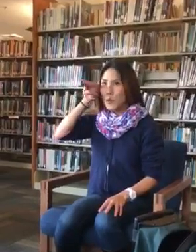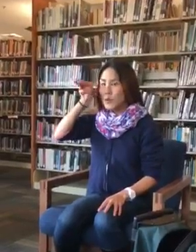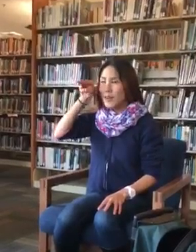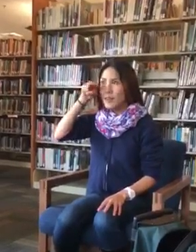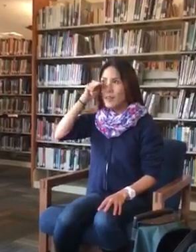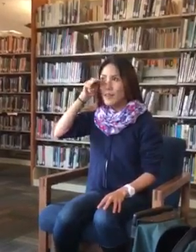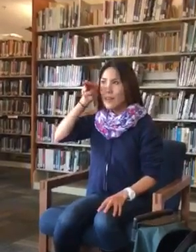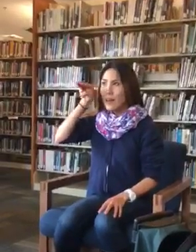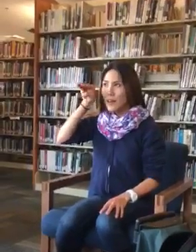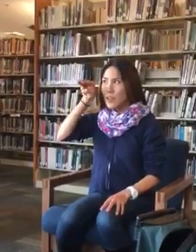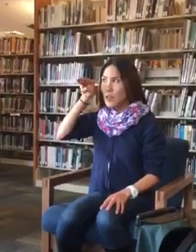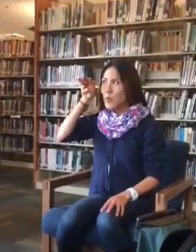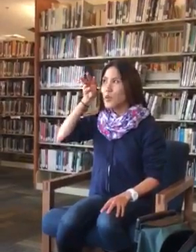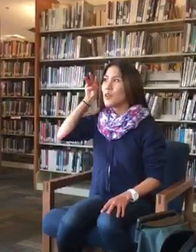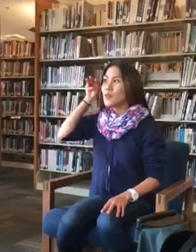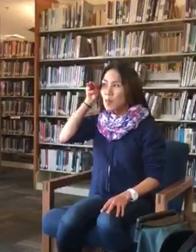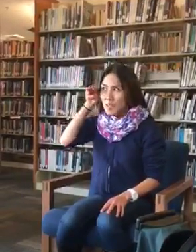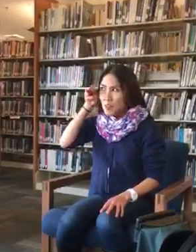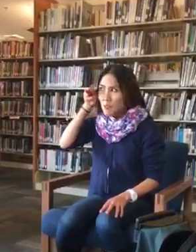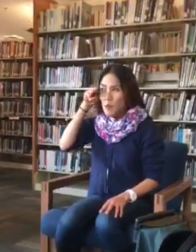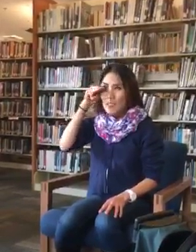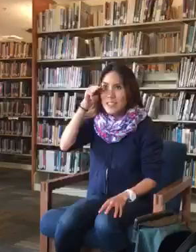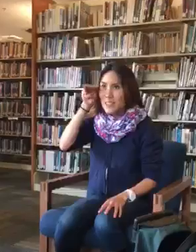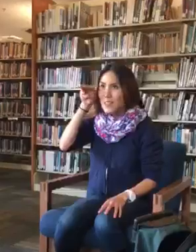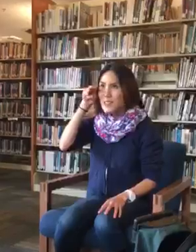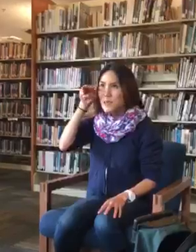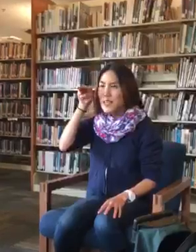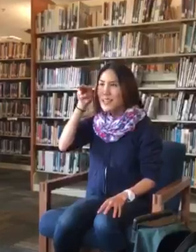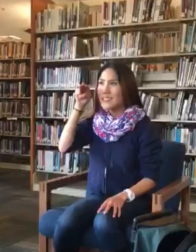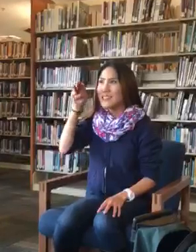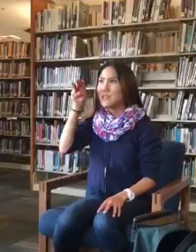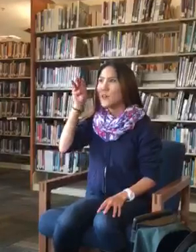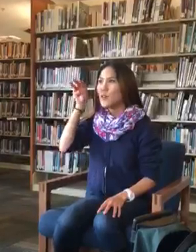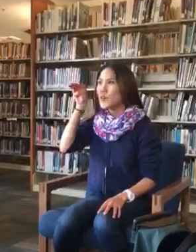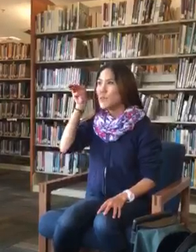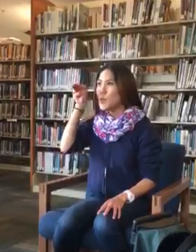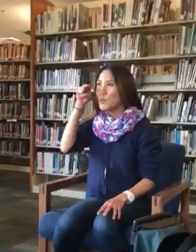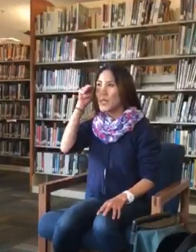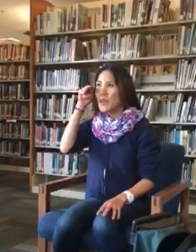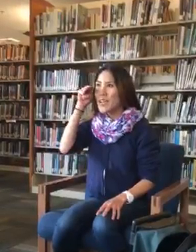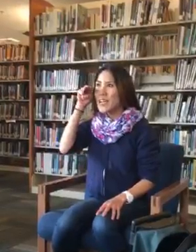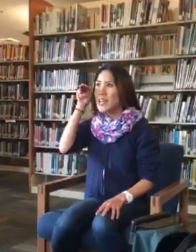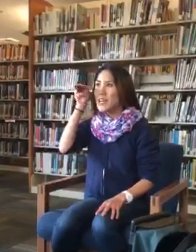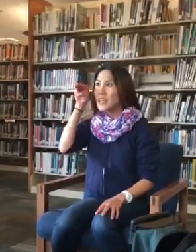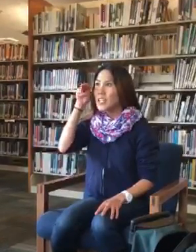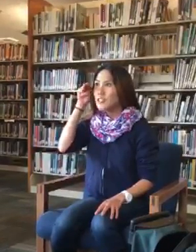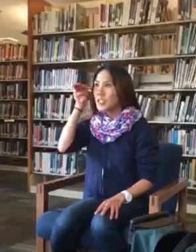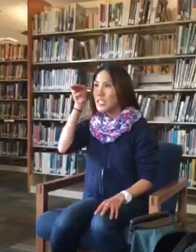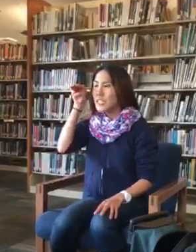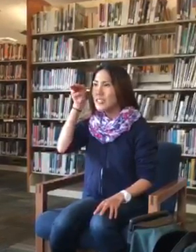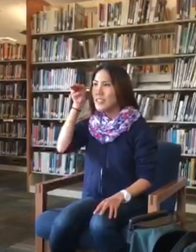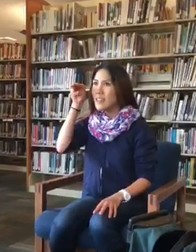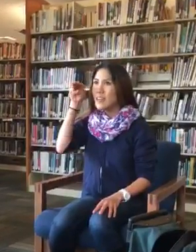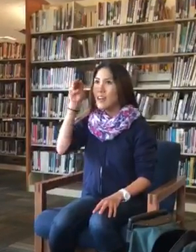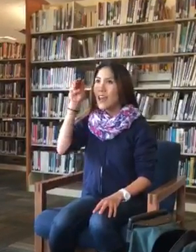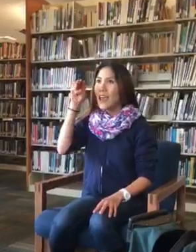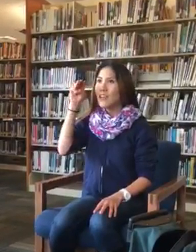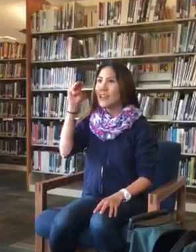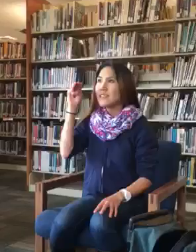motor. Ocular motor, pretend you're focusing in on something because it's involved with pupillary constriction, and you could assess